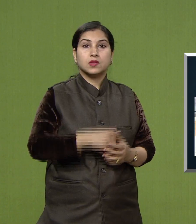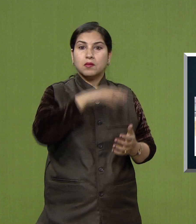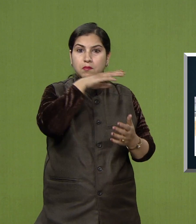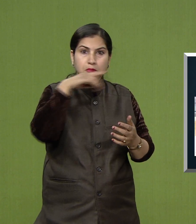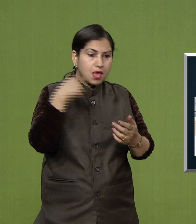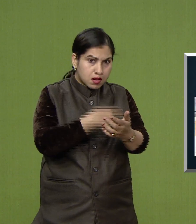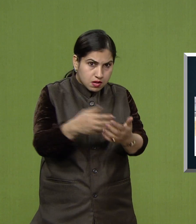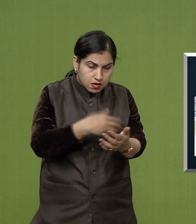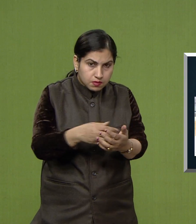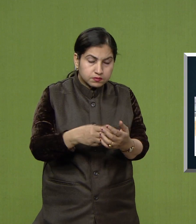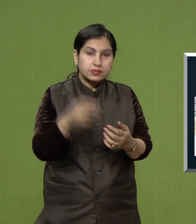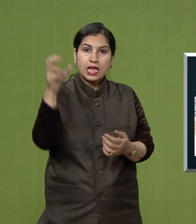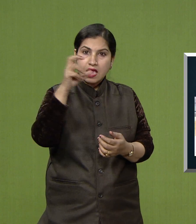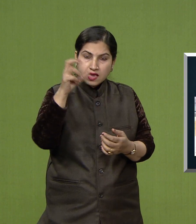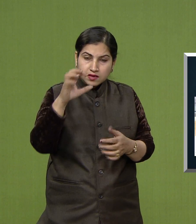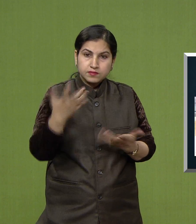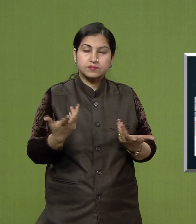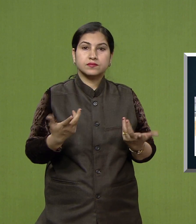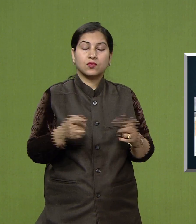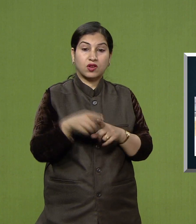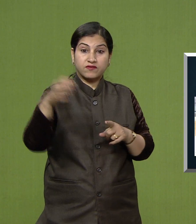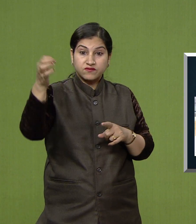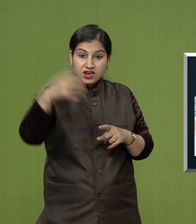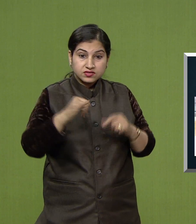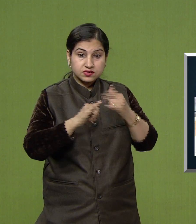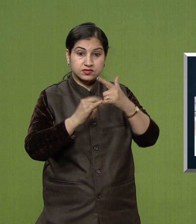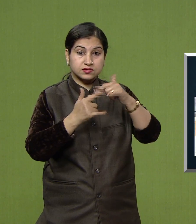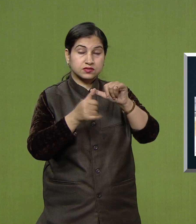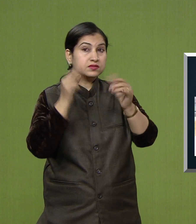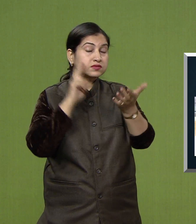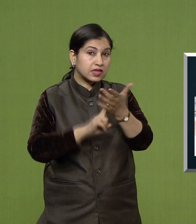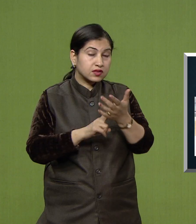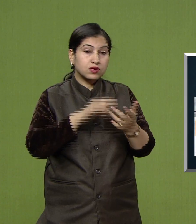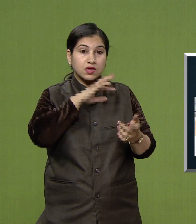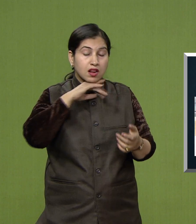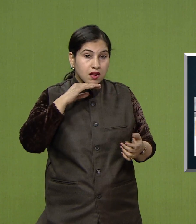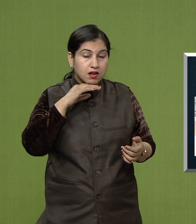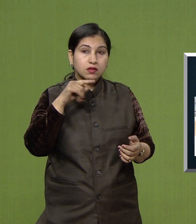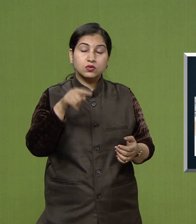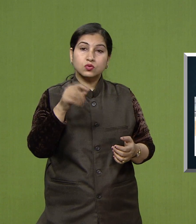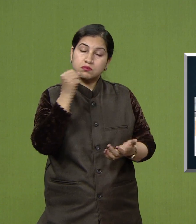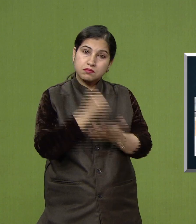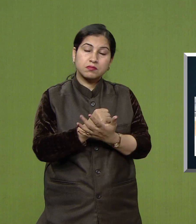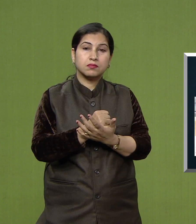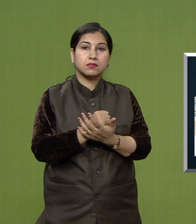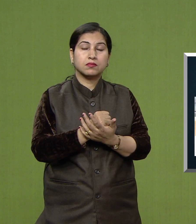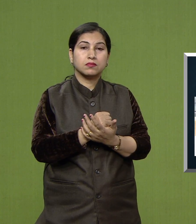Removal of blood, egg and meat stains. For removing fresh stains from white and colored cotton cloths, you